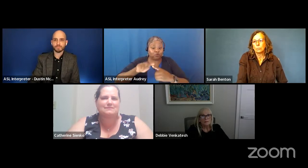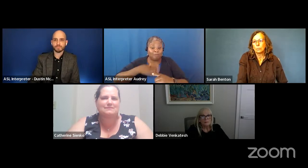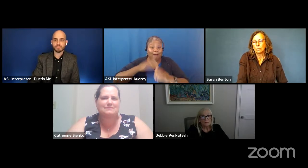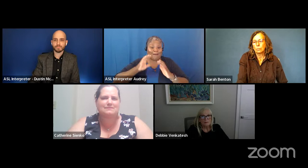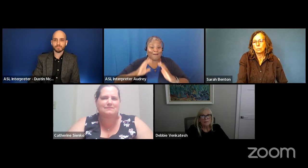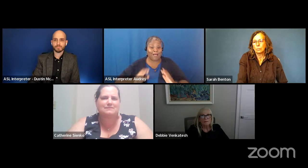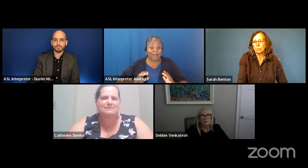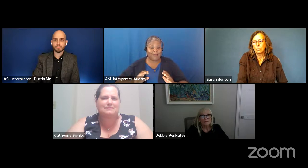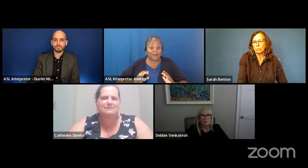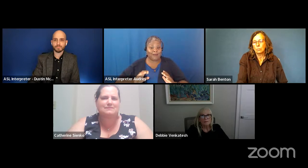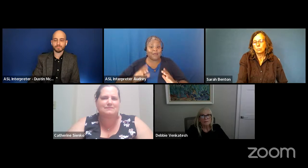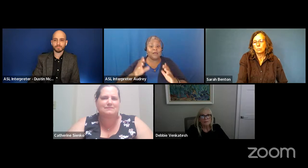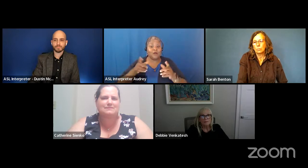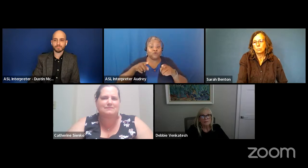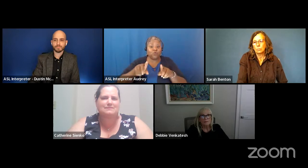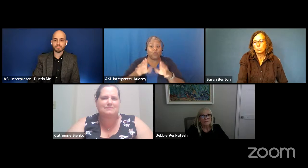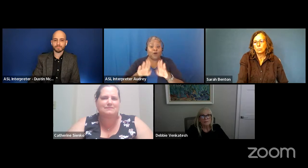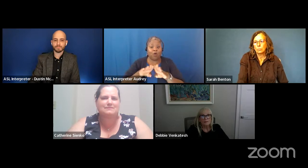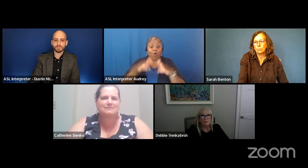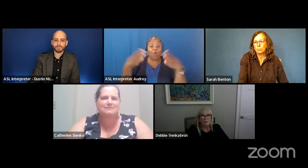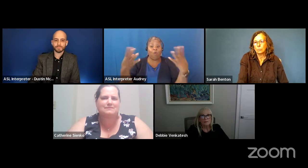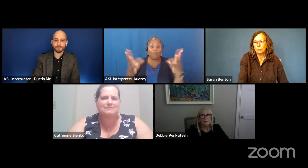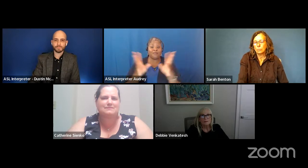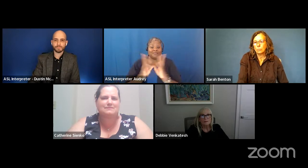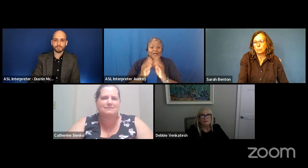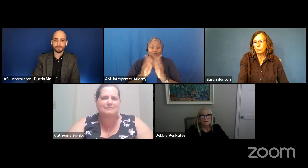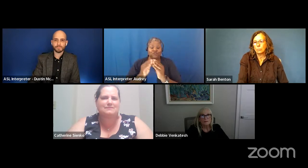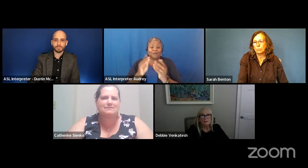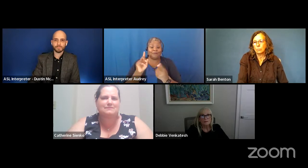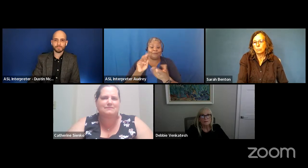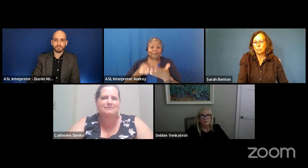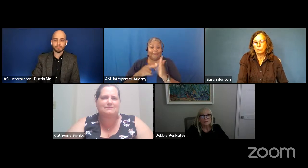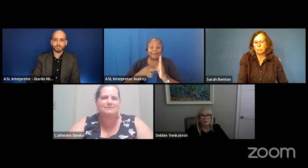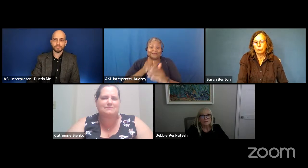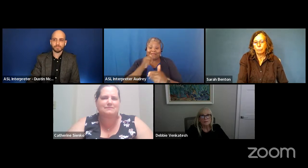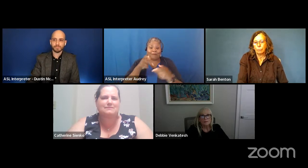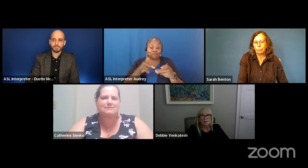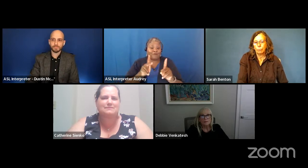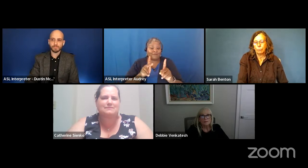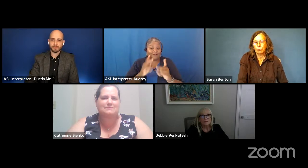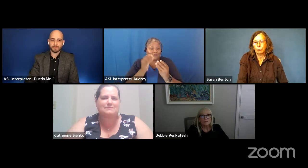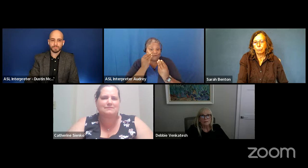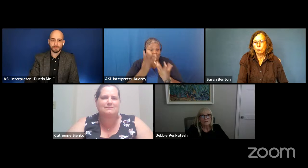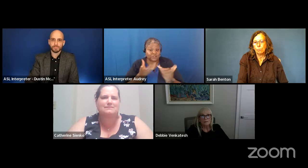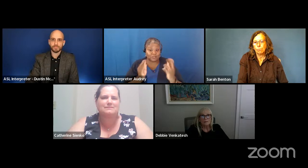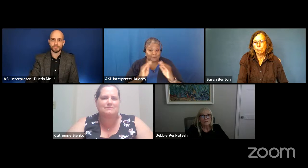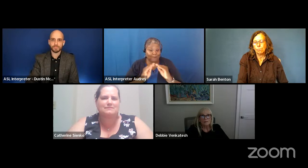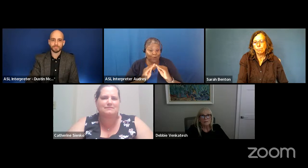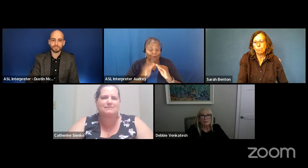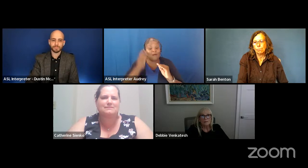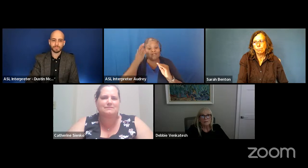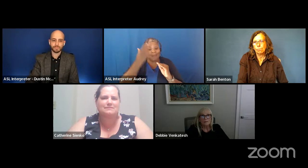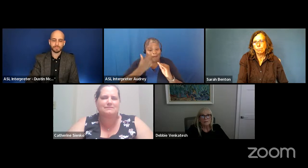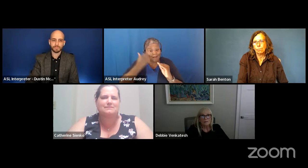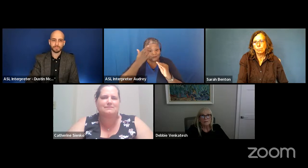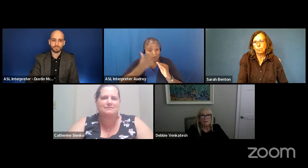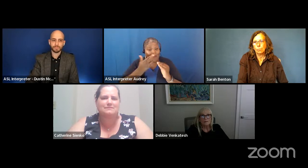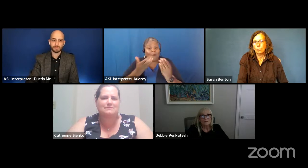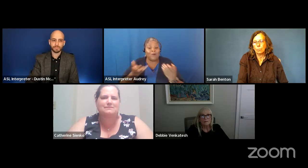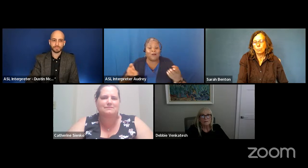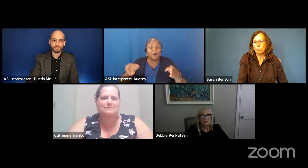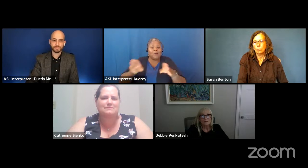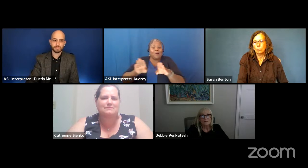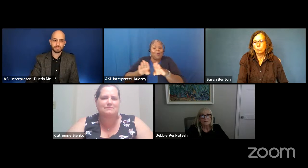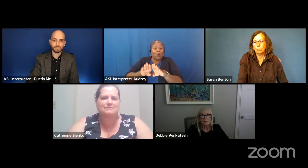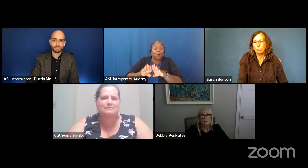if I'm doing it in an open session, it's providing it to. It's not privileged in any way. That's typically why executive session is